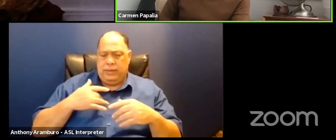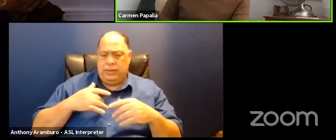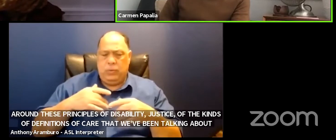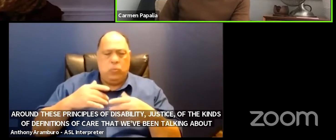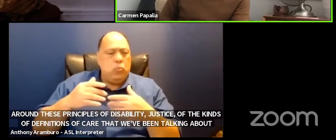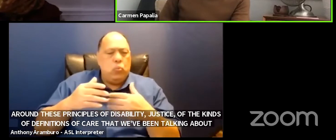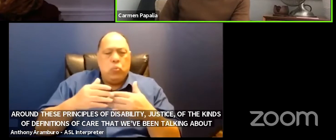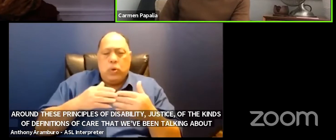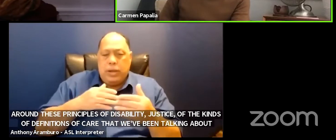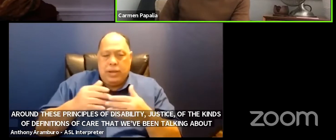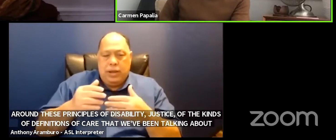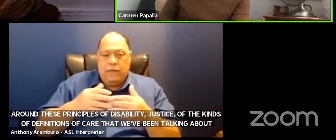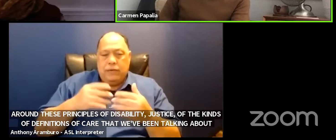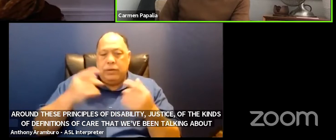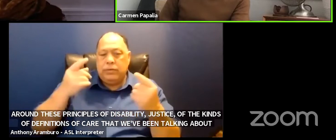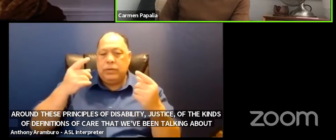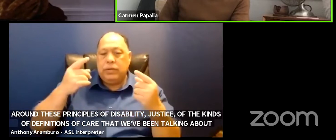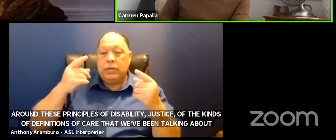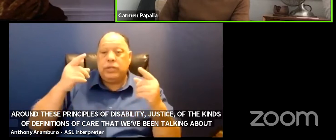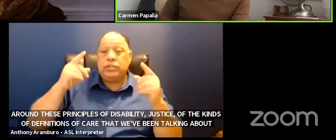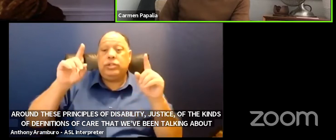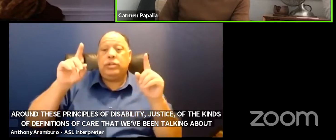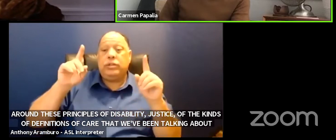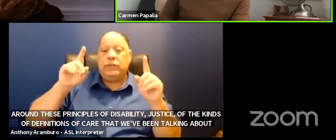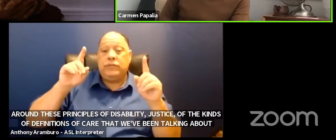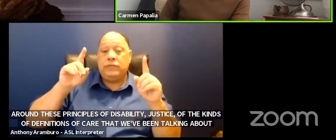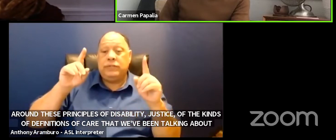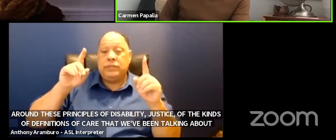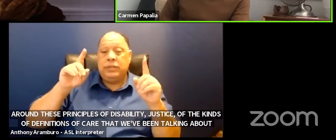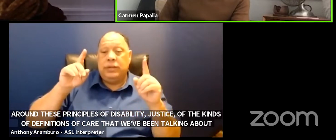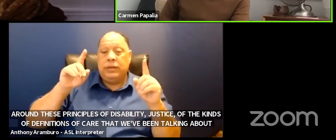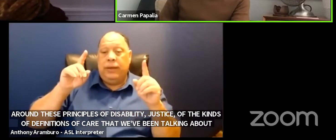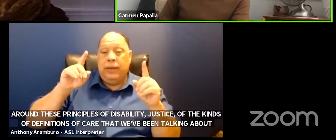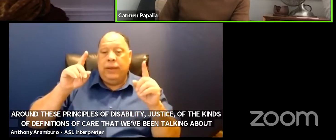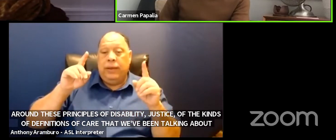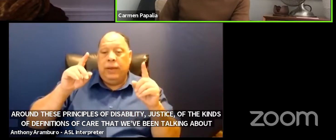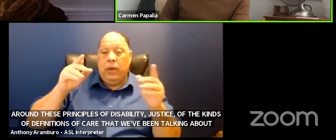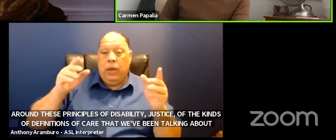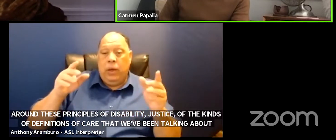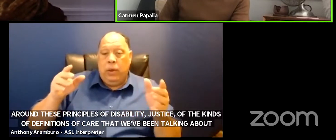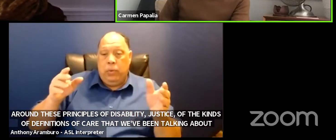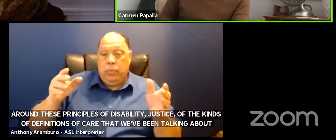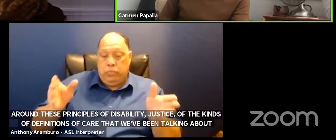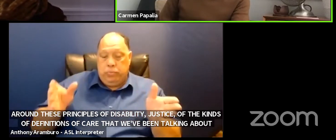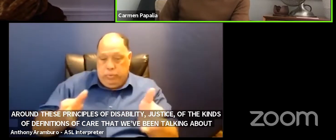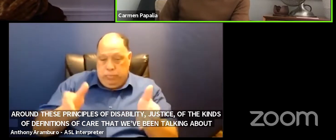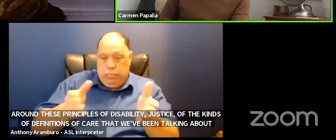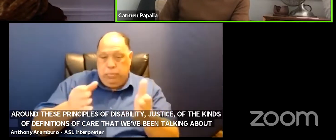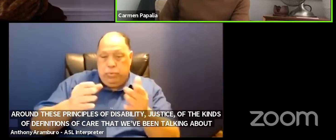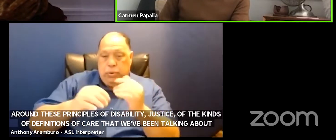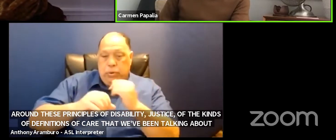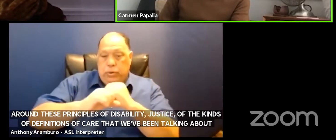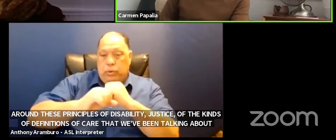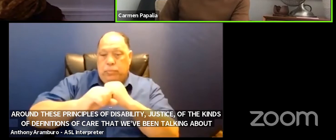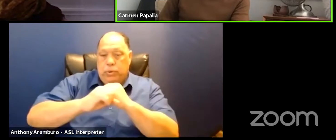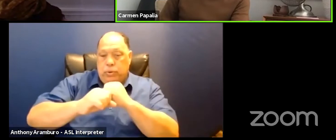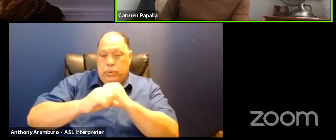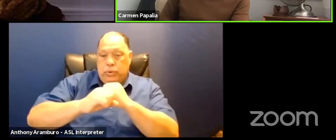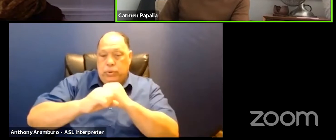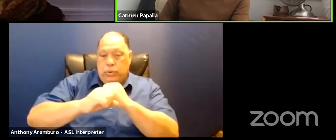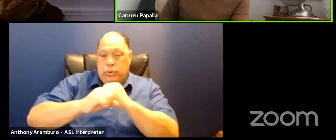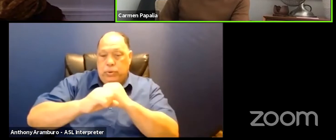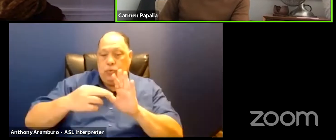whatever achieves like a you know, a promoting of or a representation